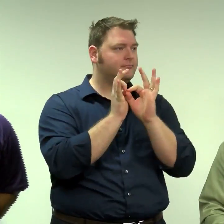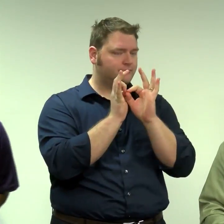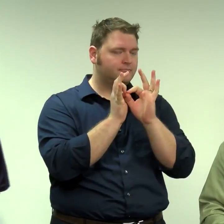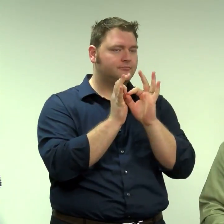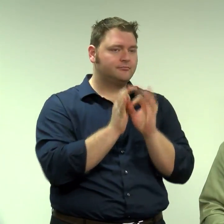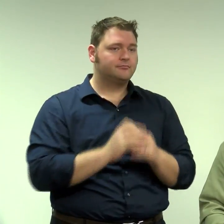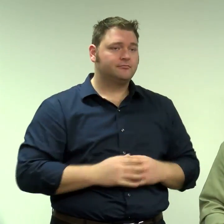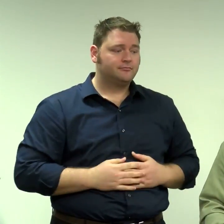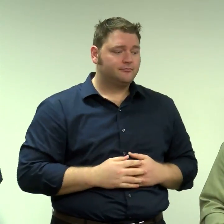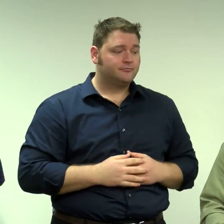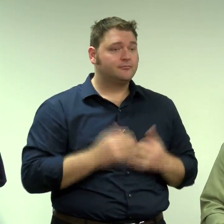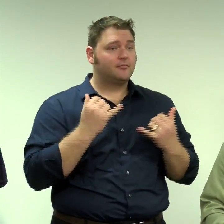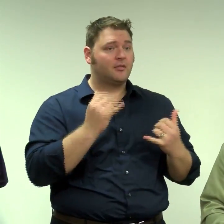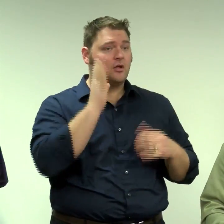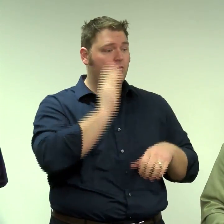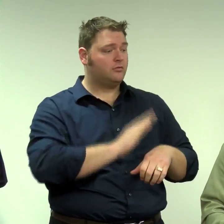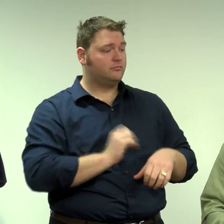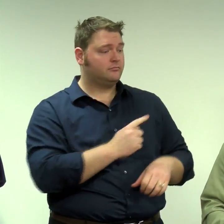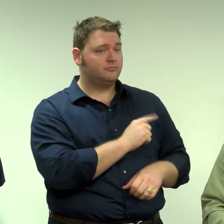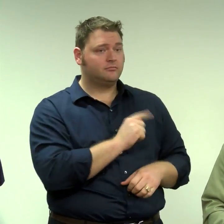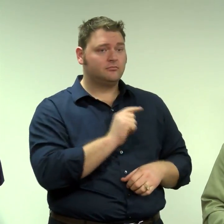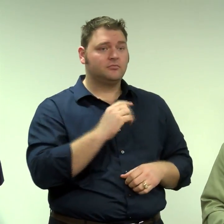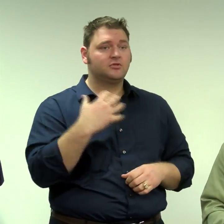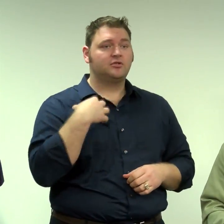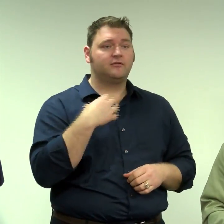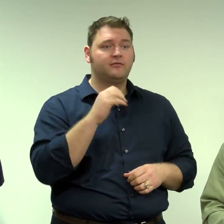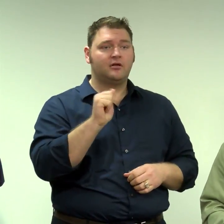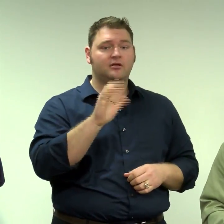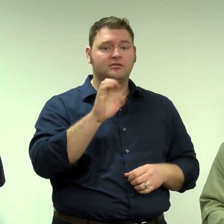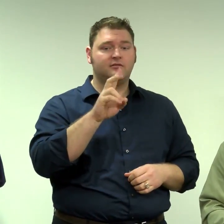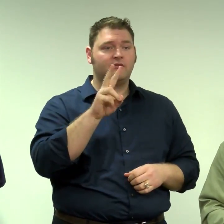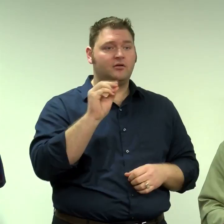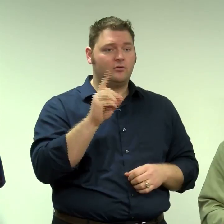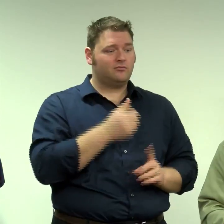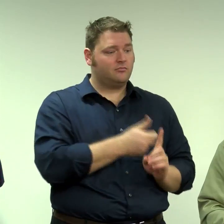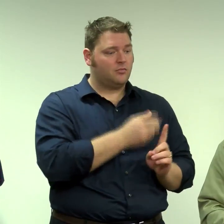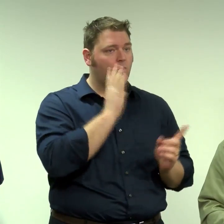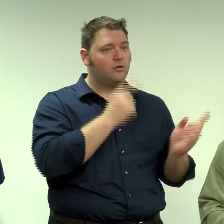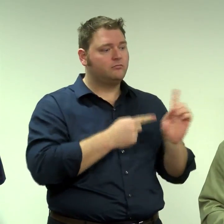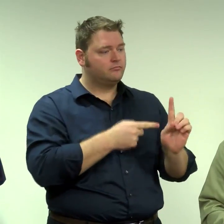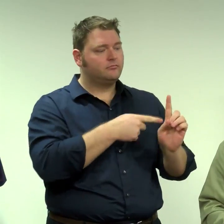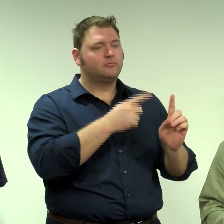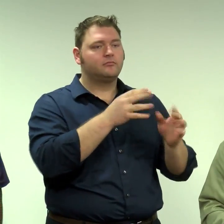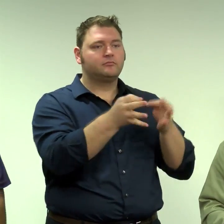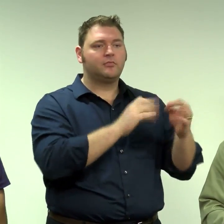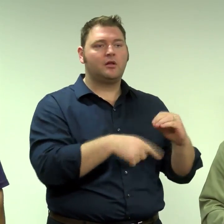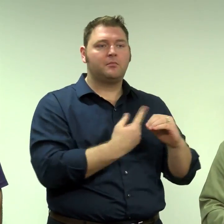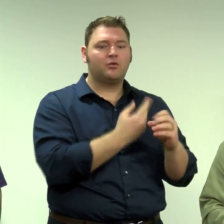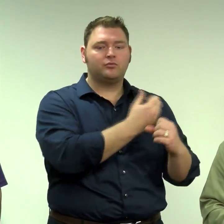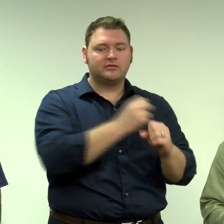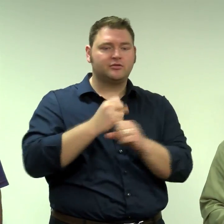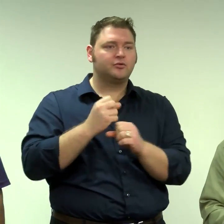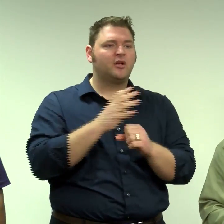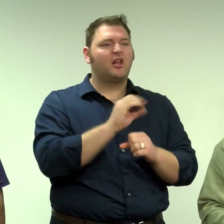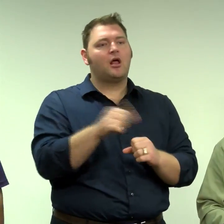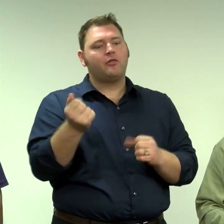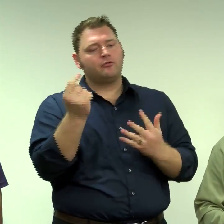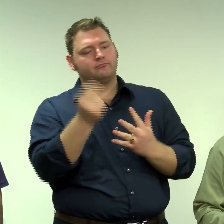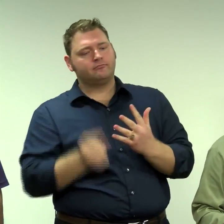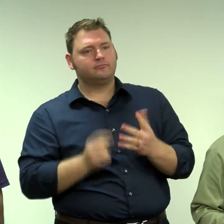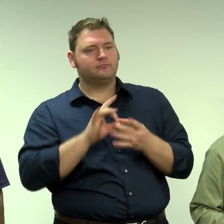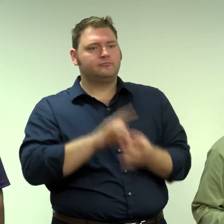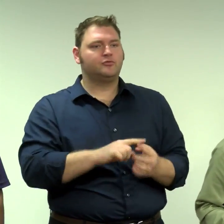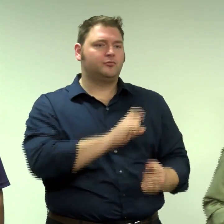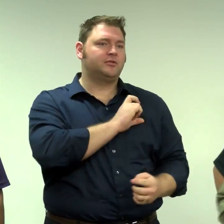me first call on Chief Acevedo, and he can give you an update on rescues and other related matters as it relates to